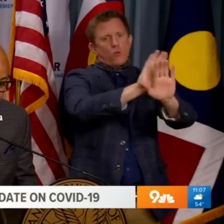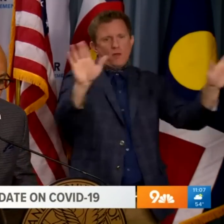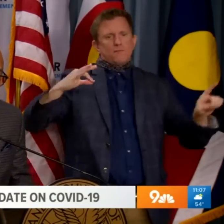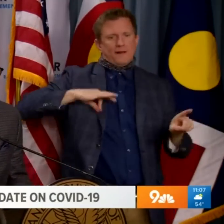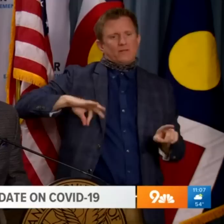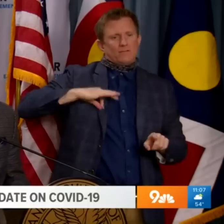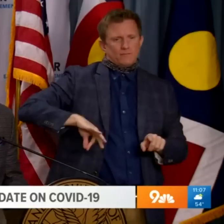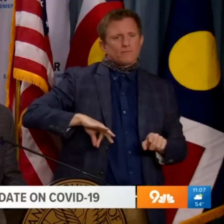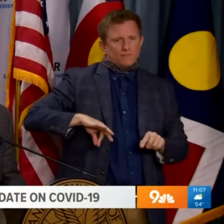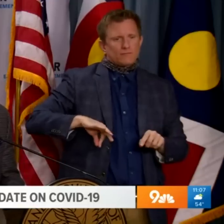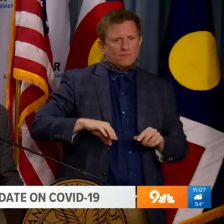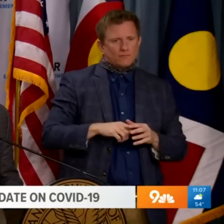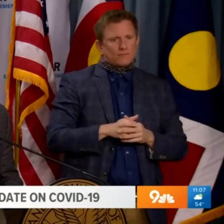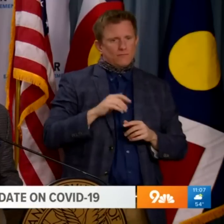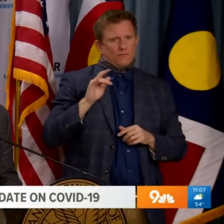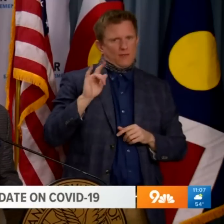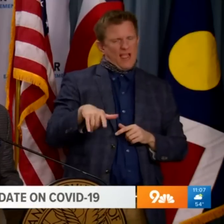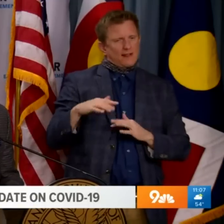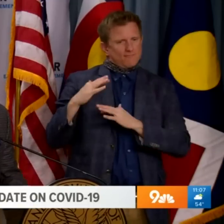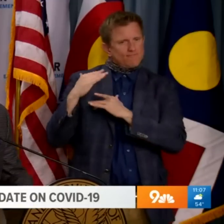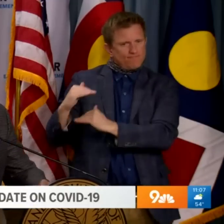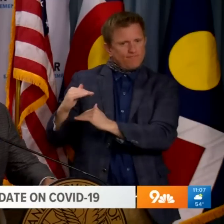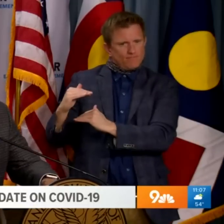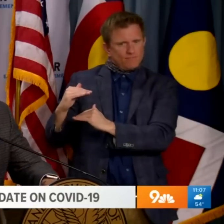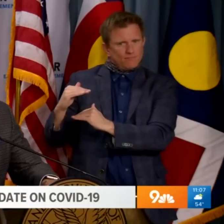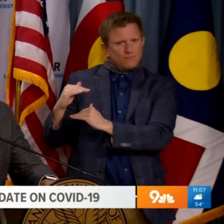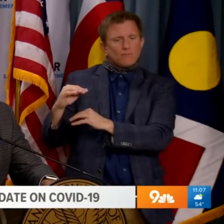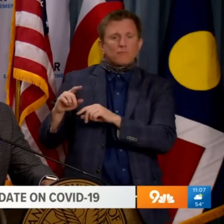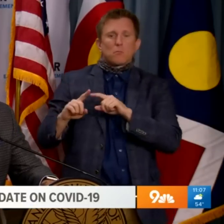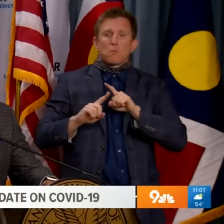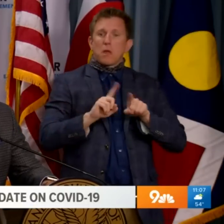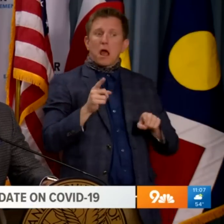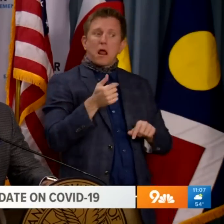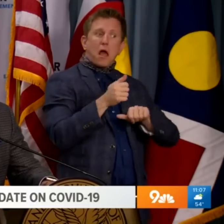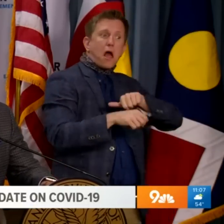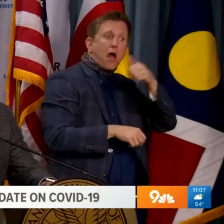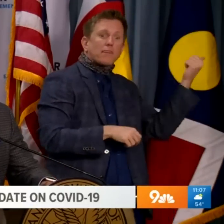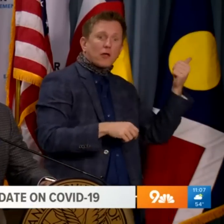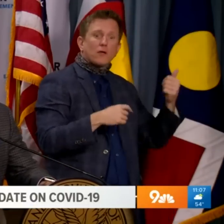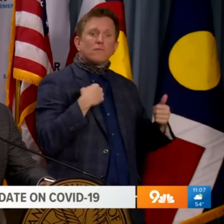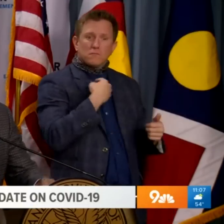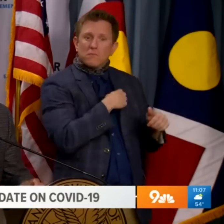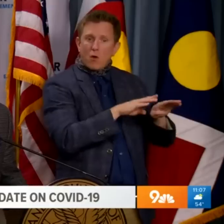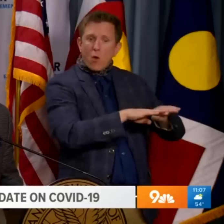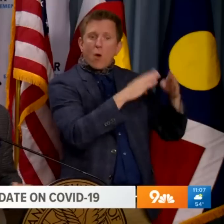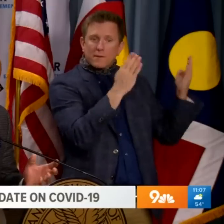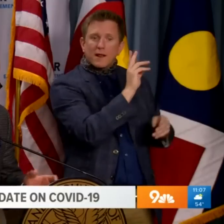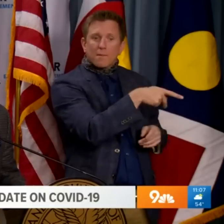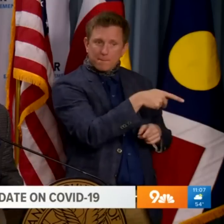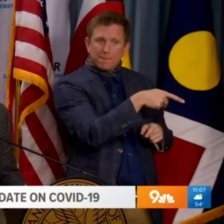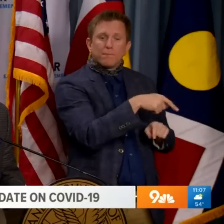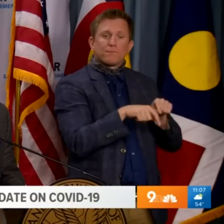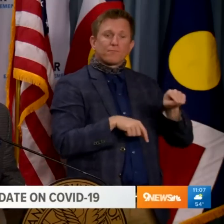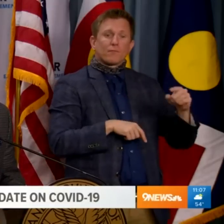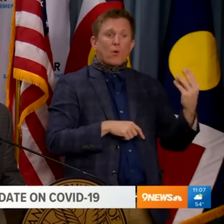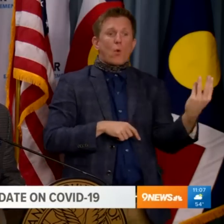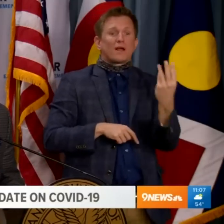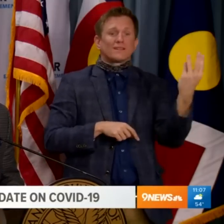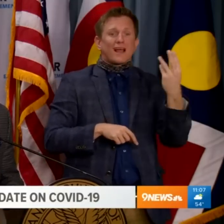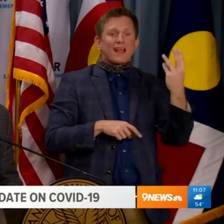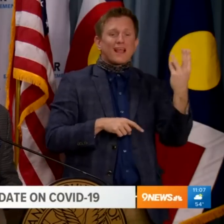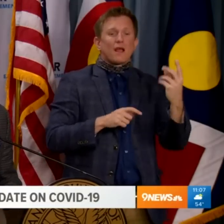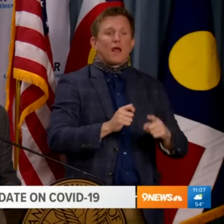the benefits of having sun on our faces and being able to get outdoors, but we need you to stay at least 6 feet apart and do not gather